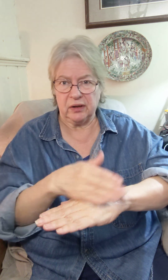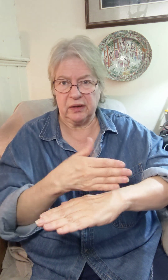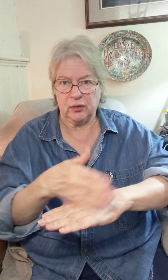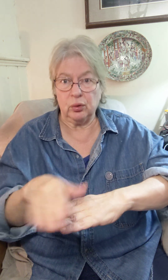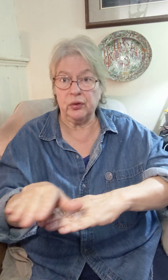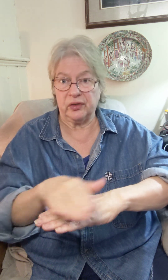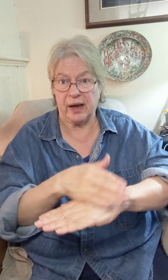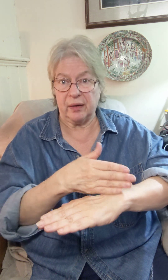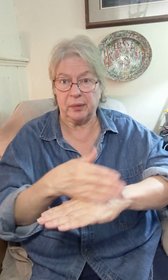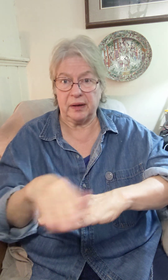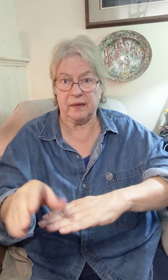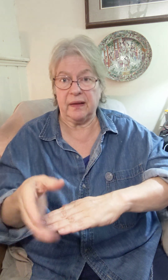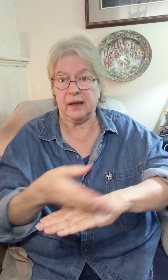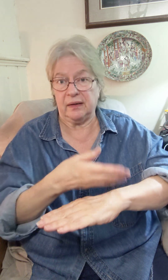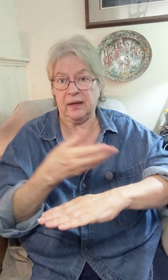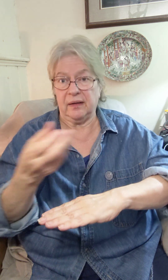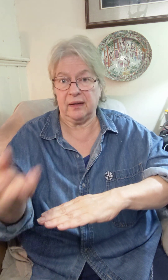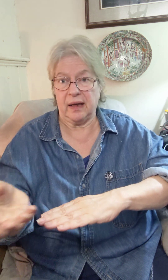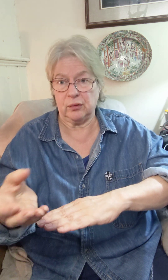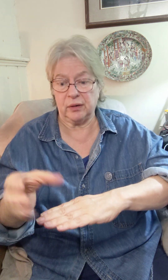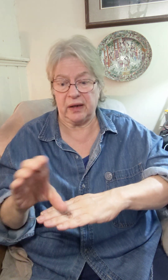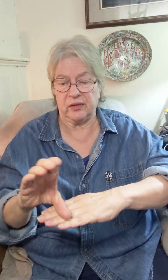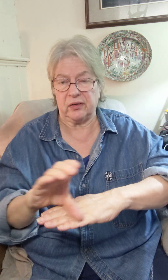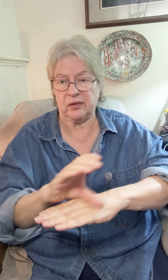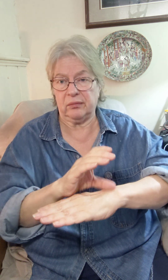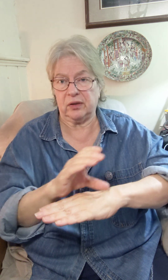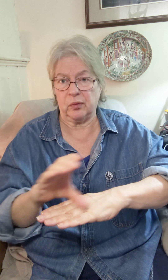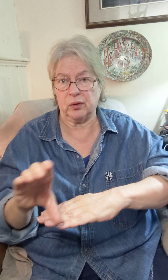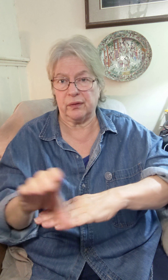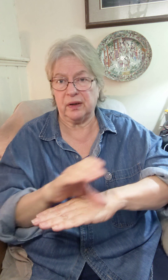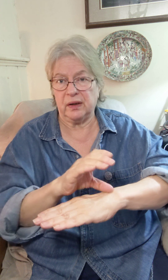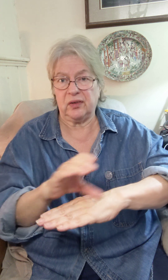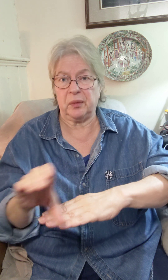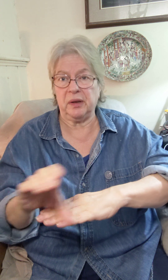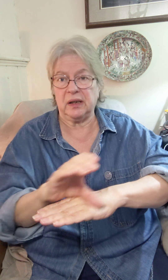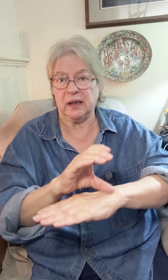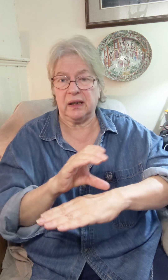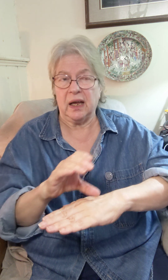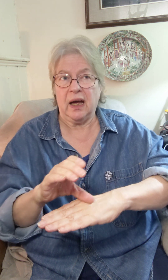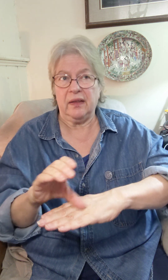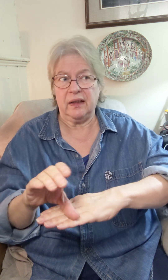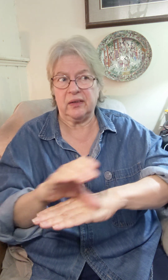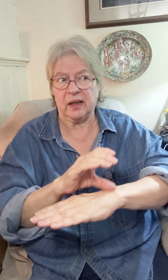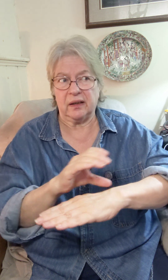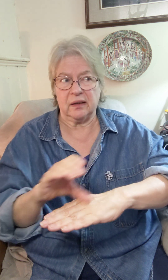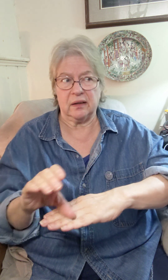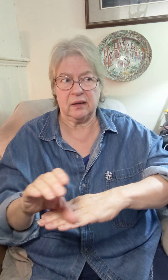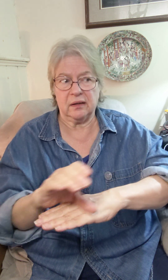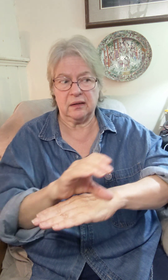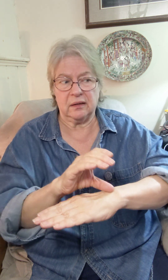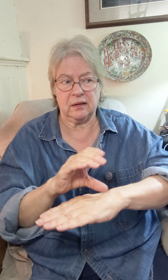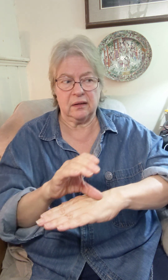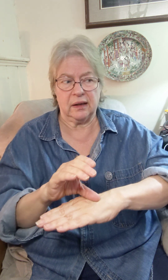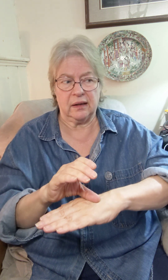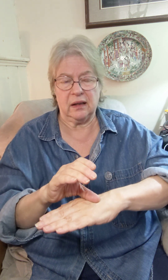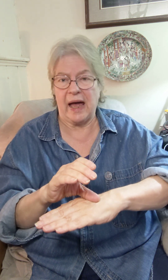it cools down a bit, and then that creates some sort of stability. And I think it's like